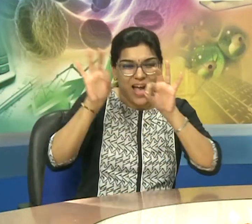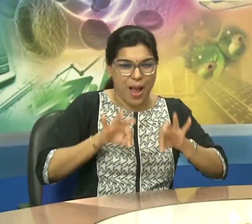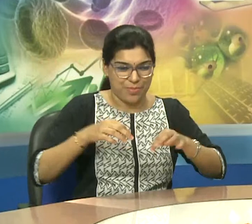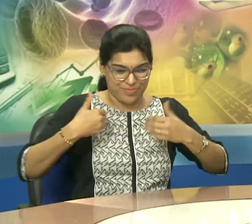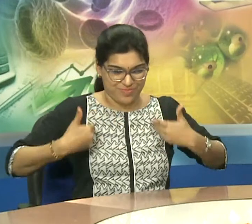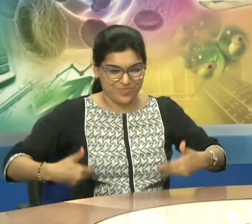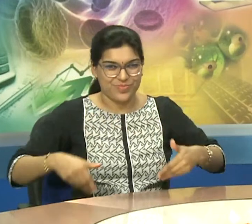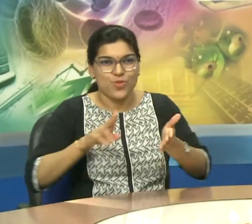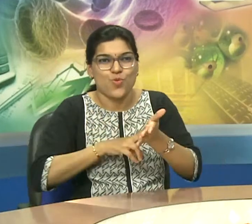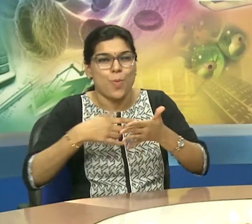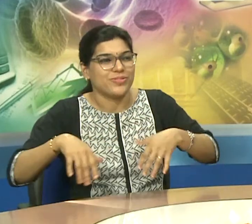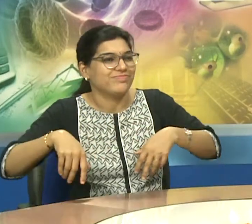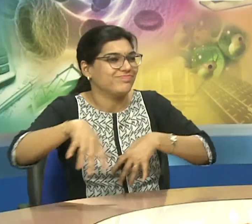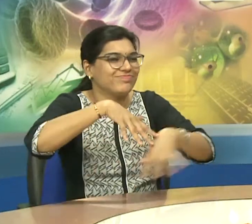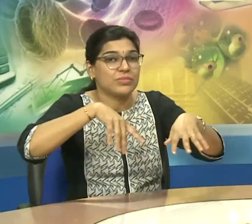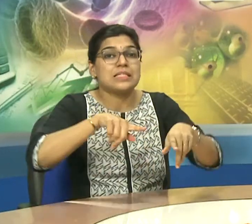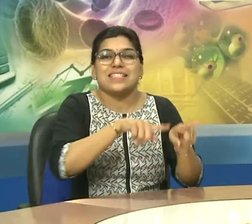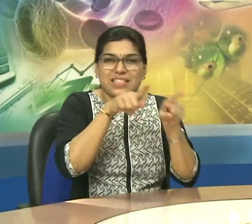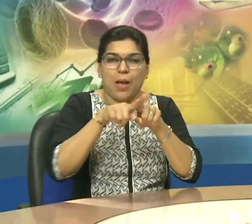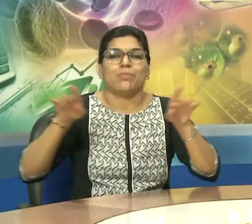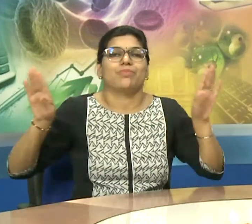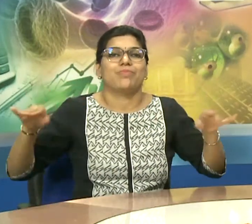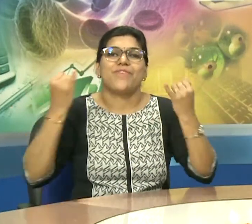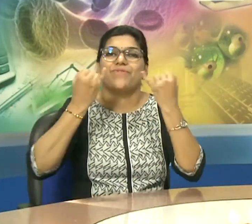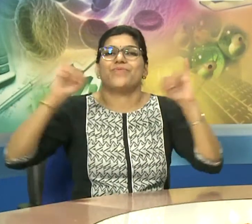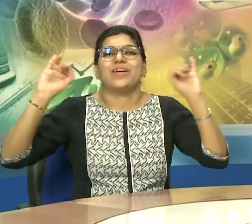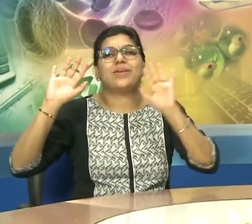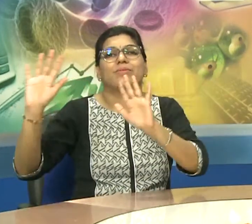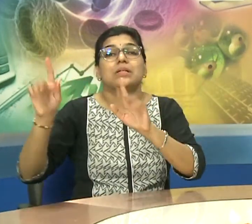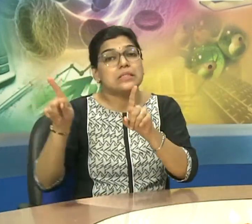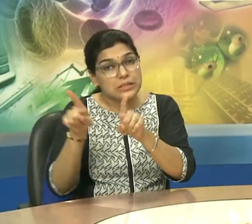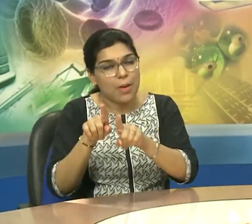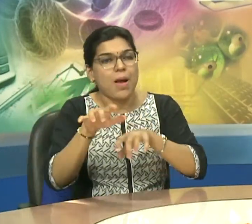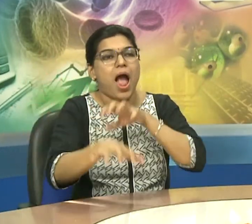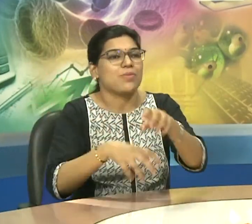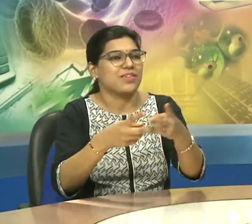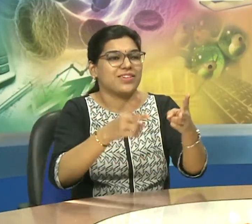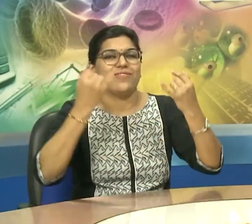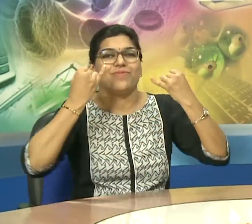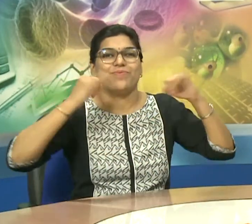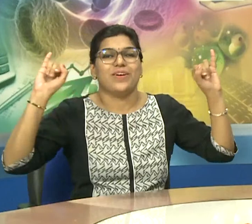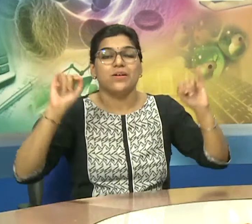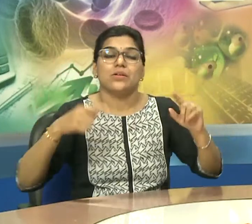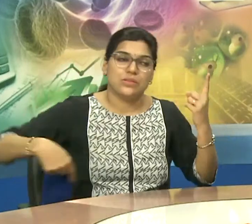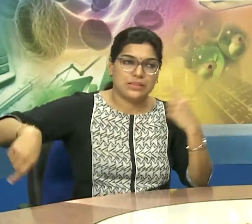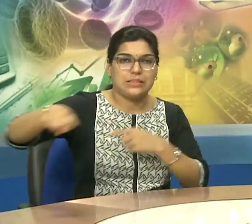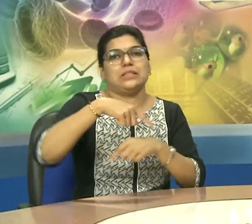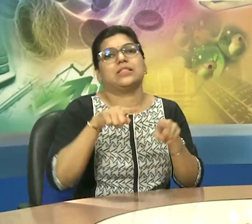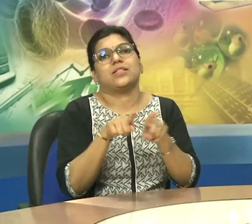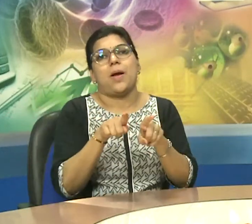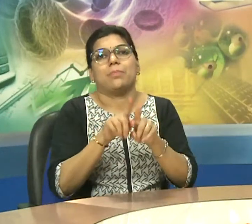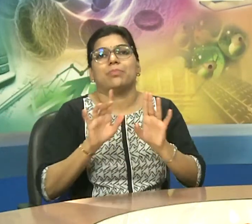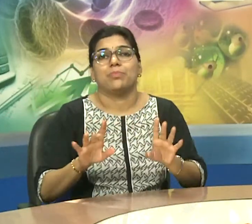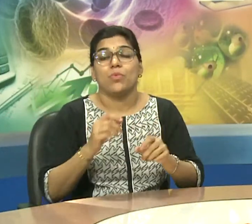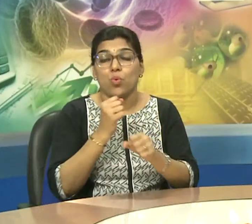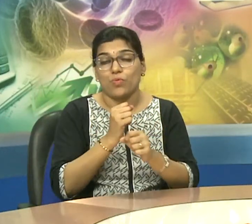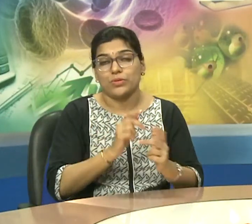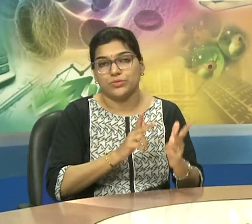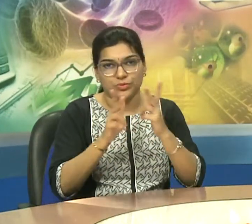birds because it is their right. So there is a Wildlife Protection Act